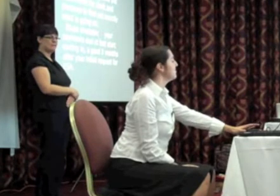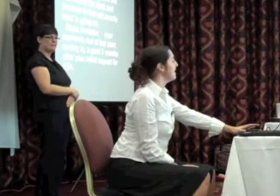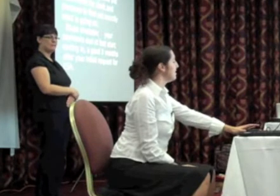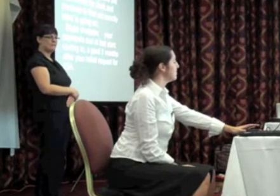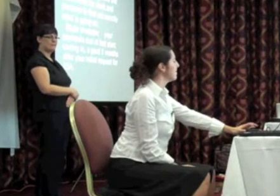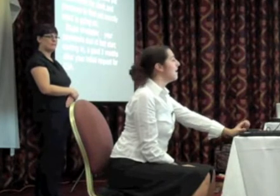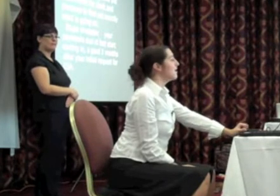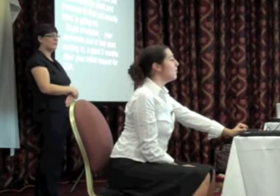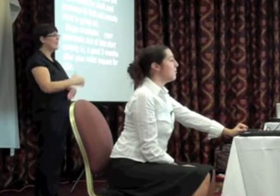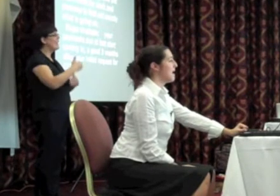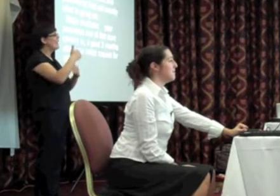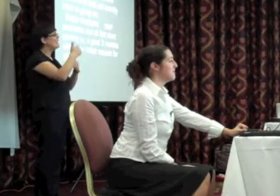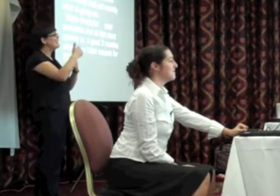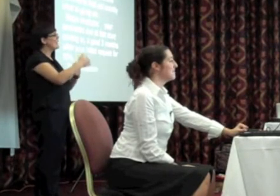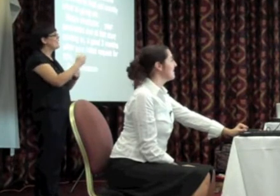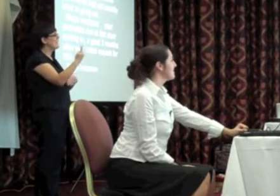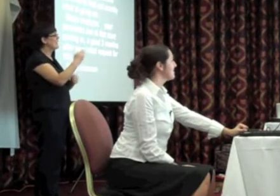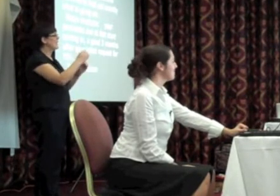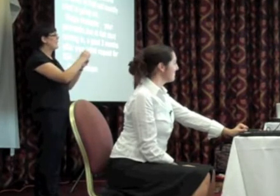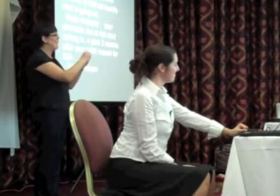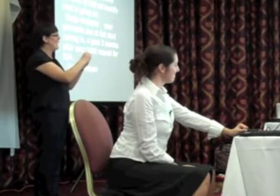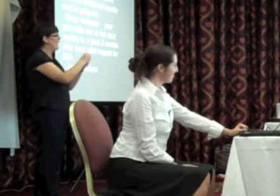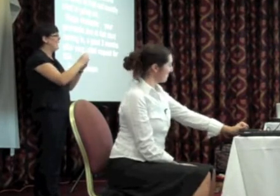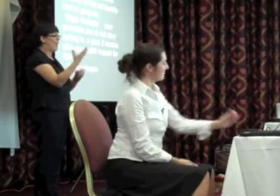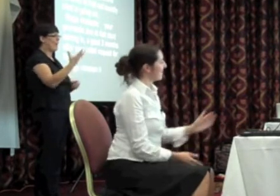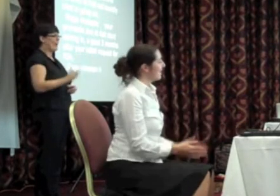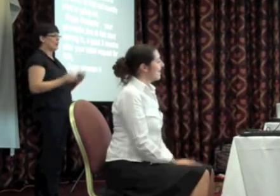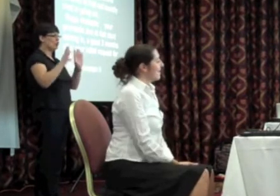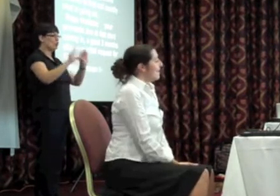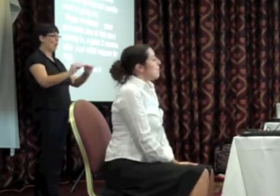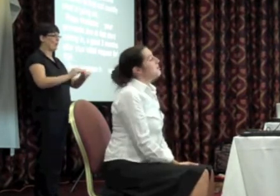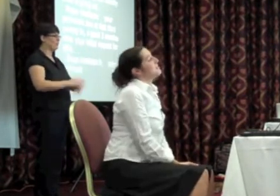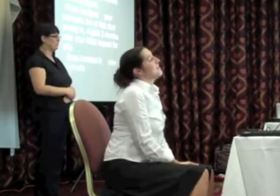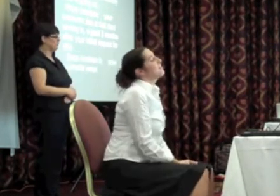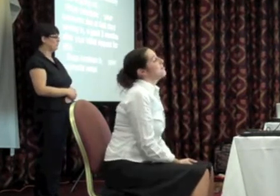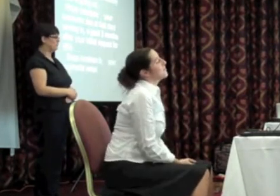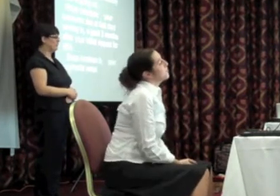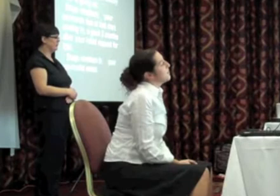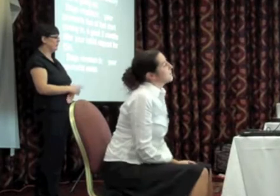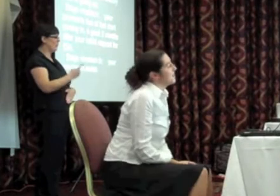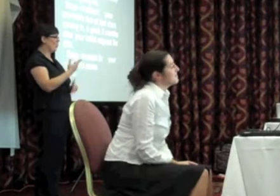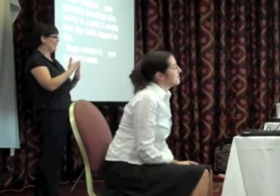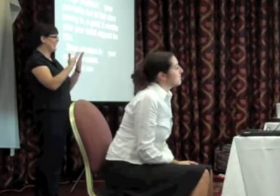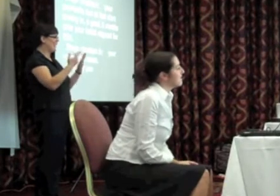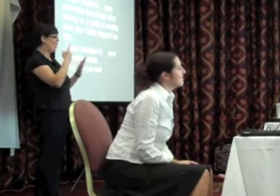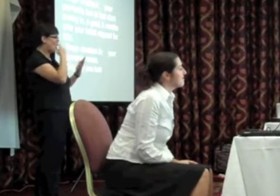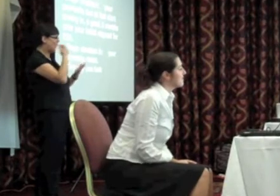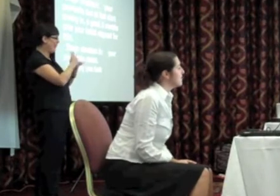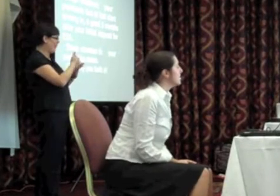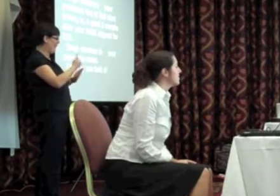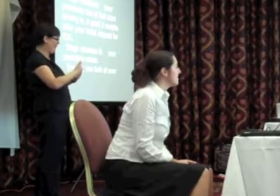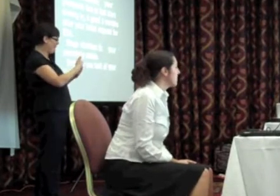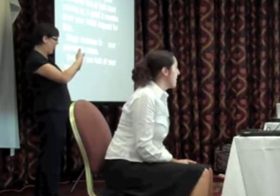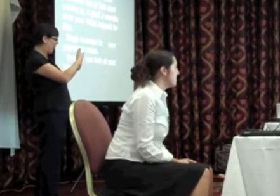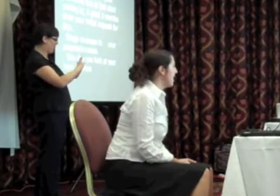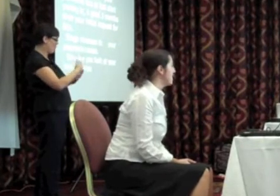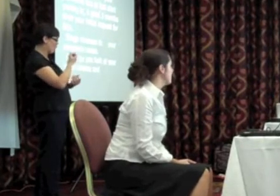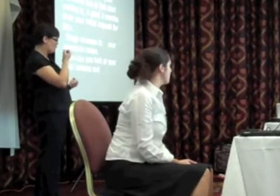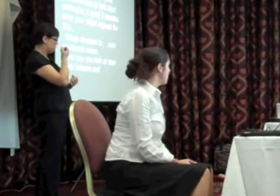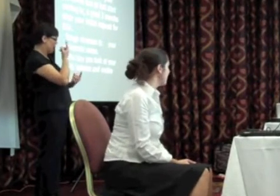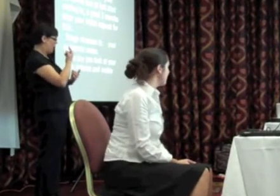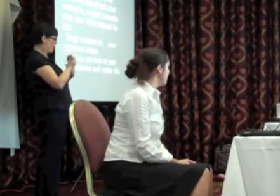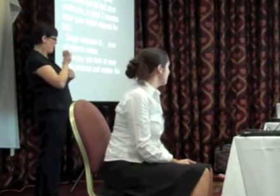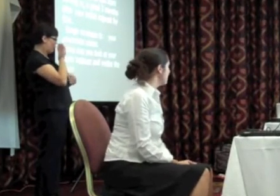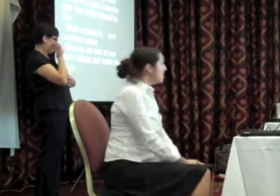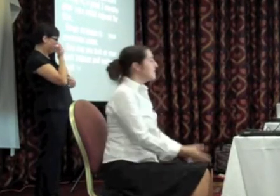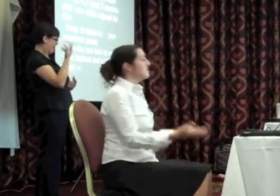Stage 19b. Your payments cease. One day you look at your bank balance and realise that the most recent payment